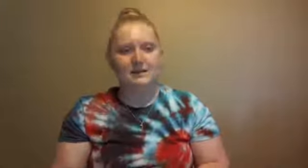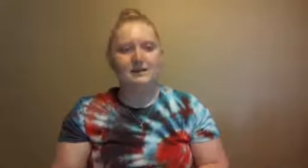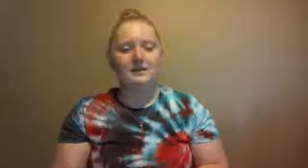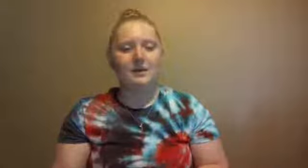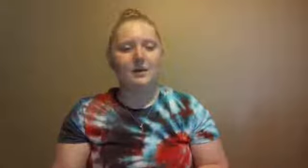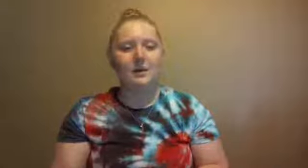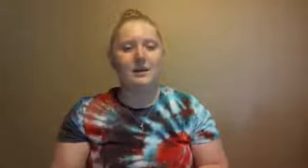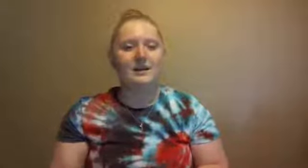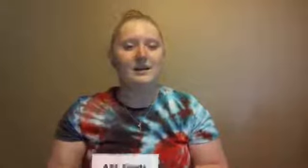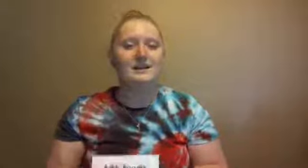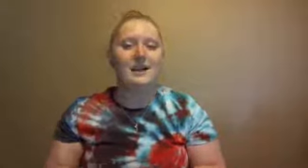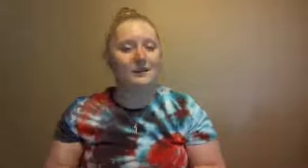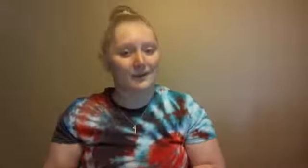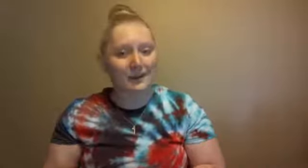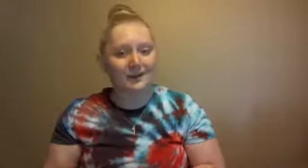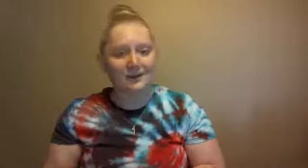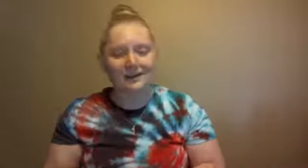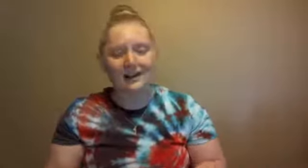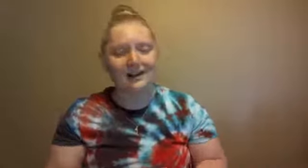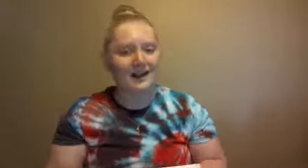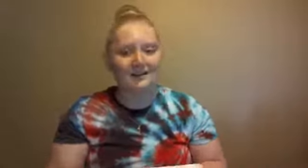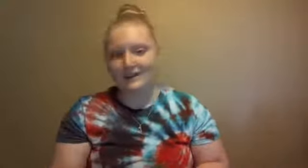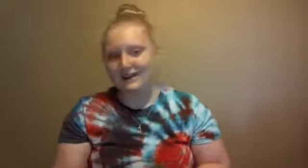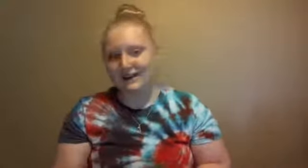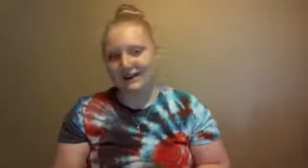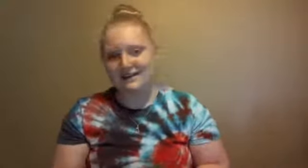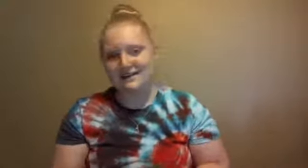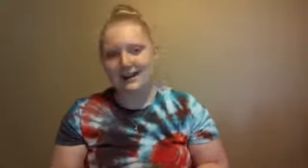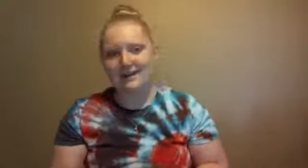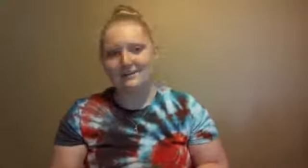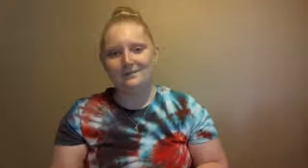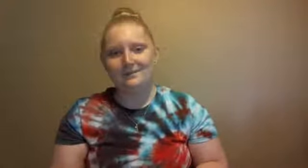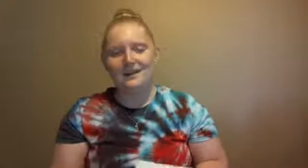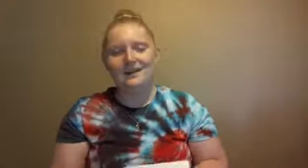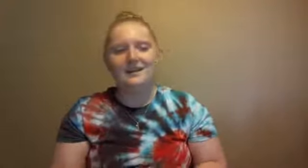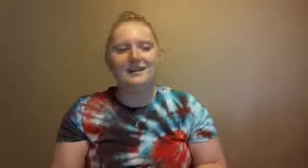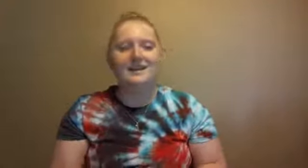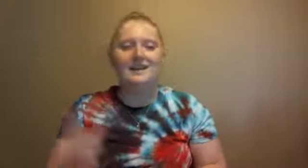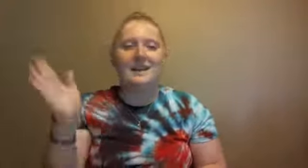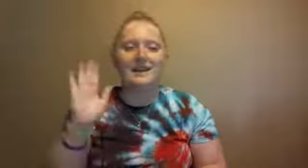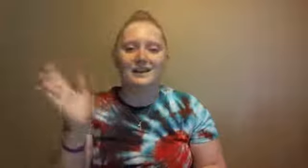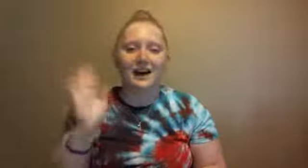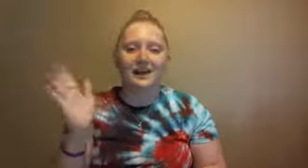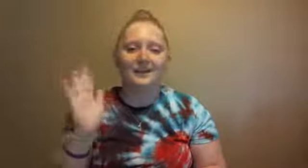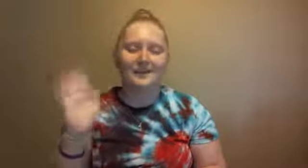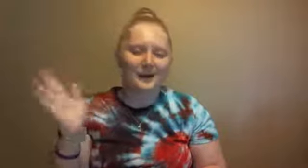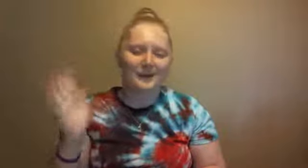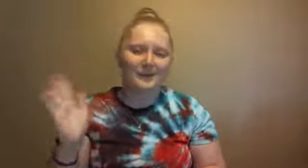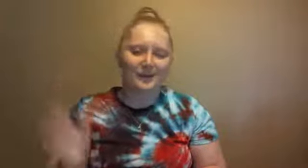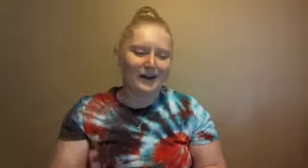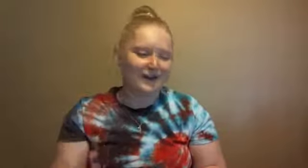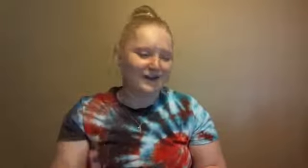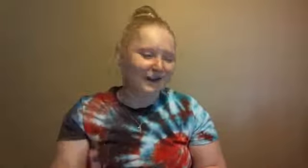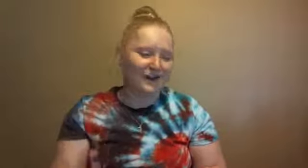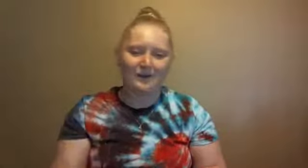signs. So get ready. We've got a lot of learning next time. Thank you guys so much for watching. I hope you